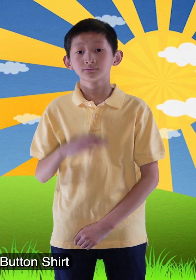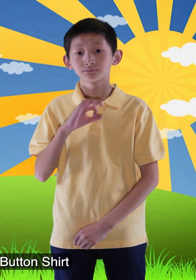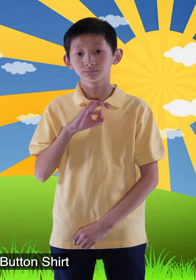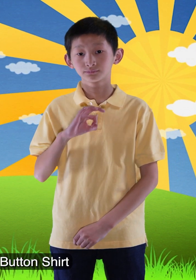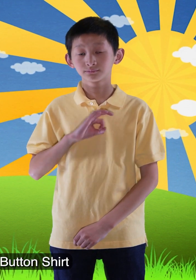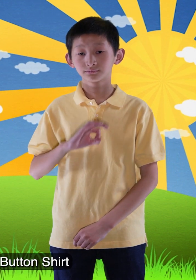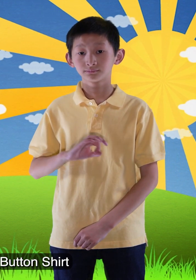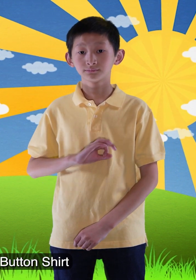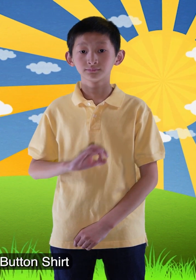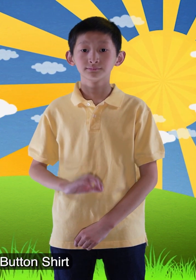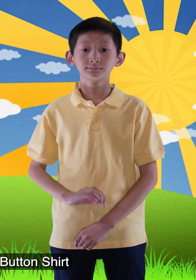Button shirt.